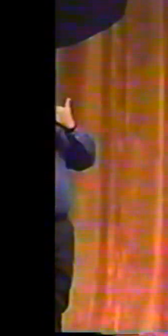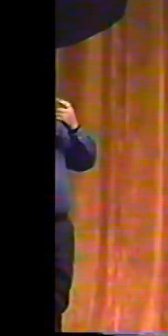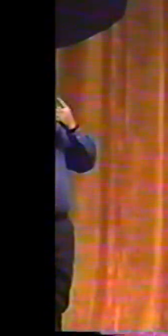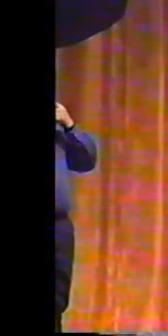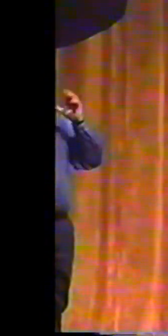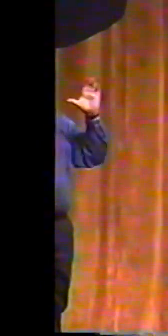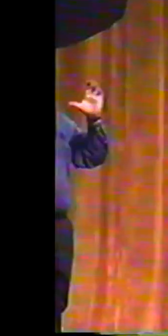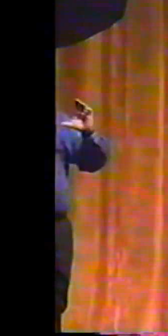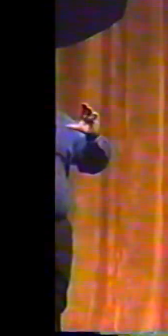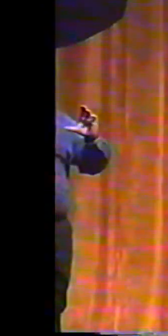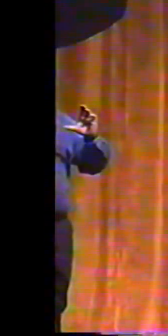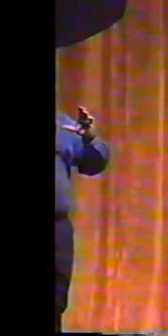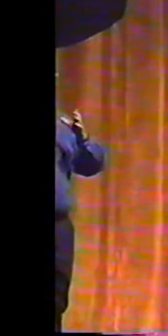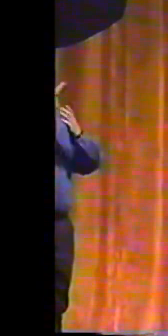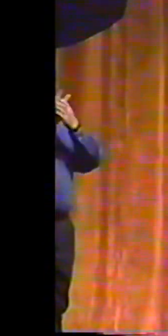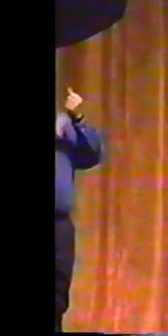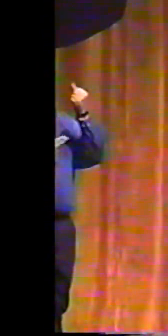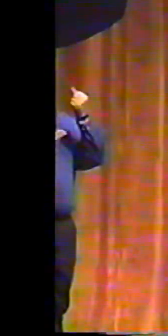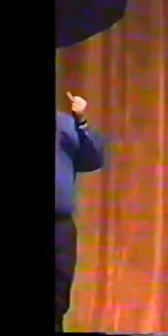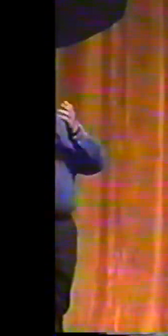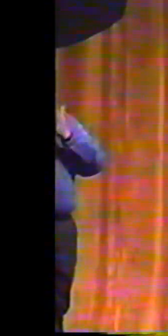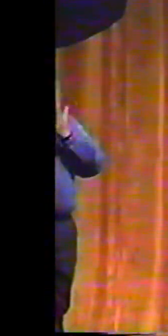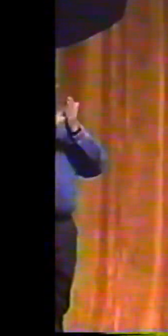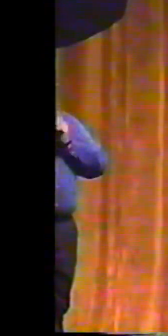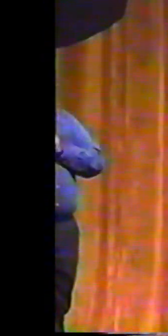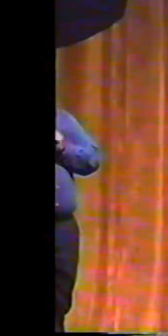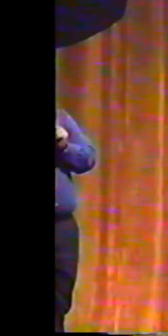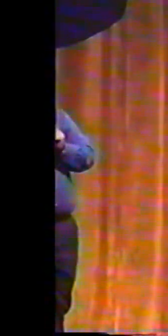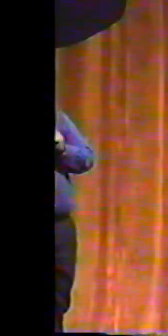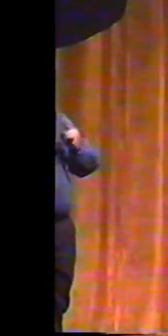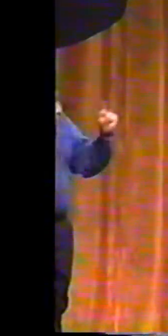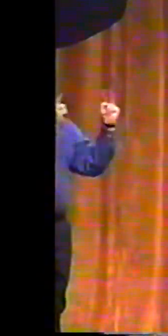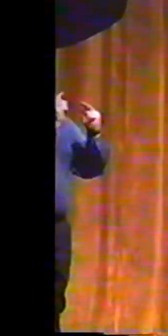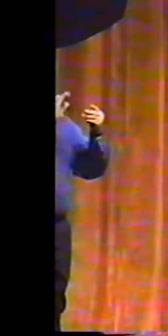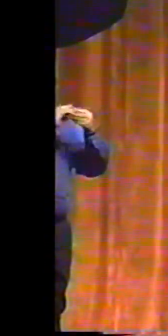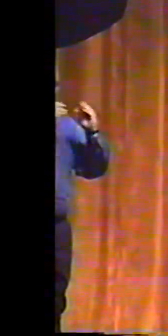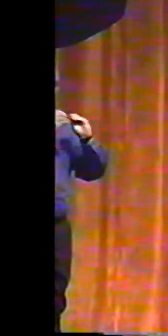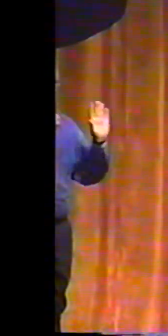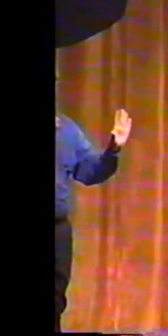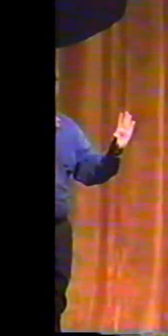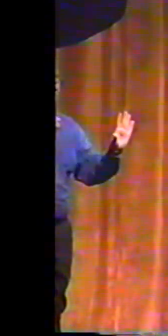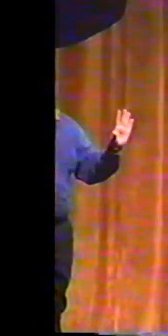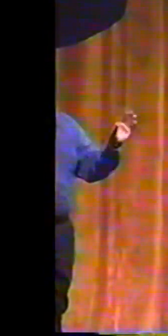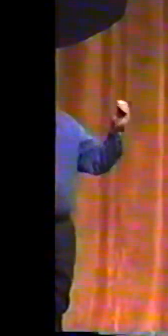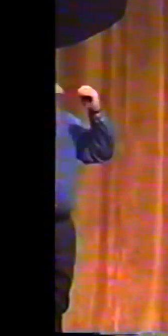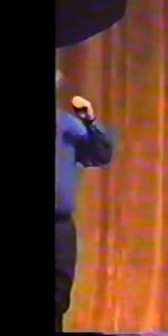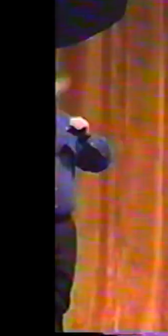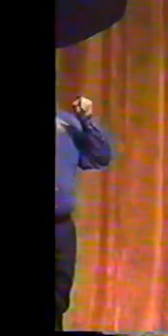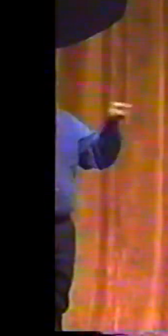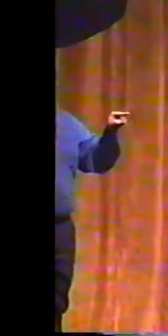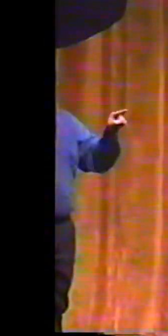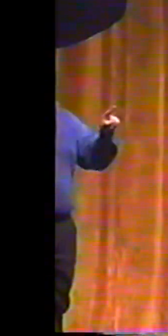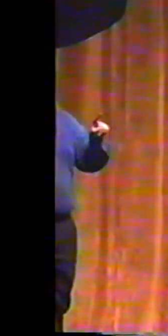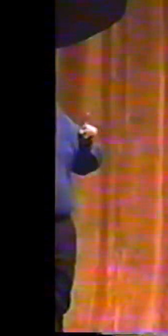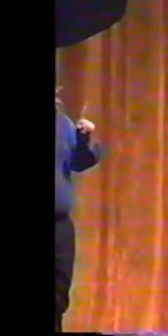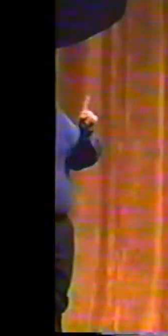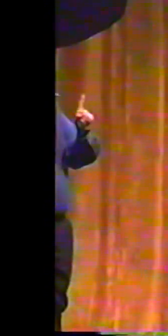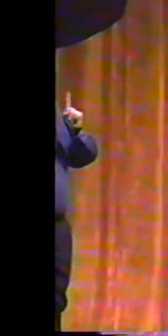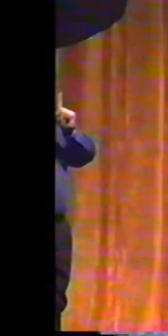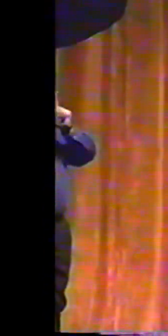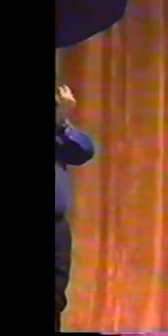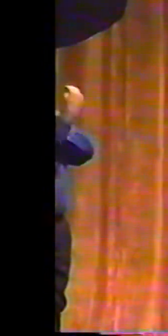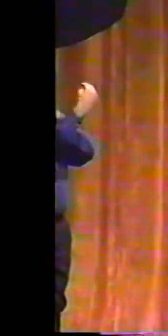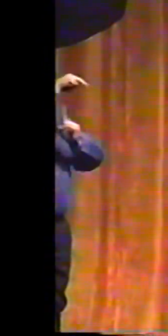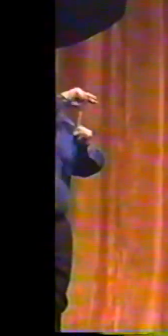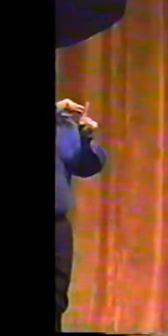but all sides of the story, multiple sides of the story, in order to put together a composite of what we can at least agree to be